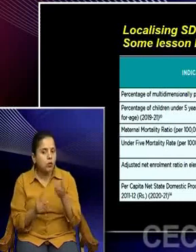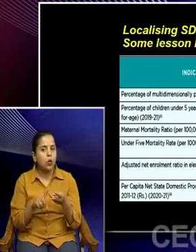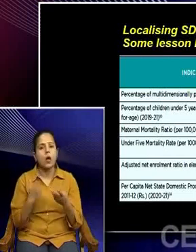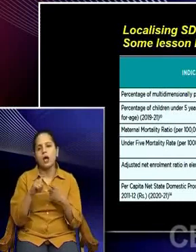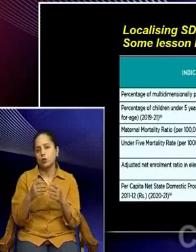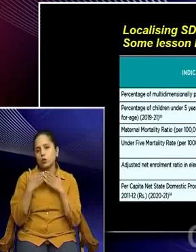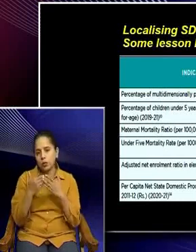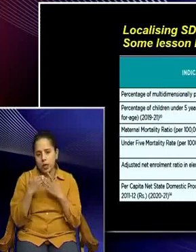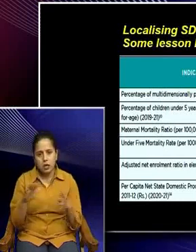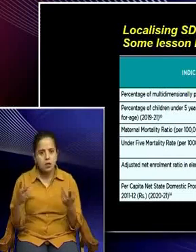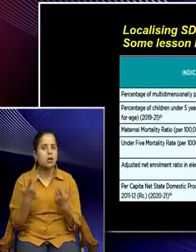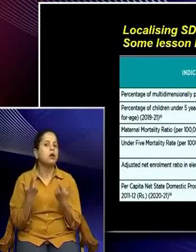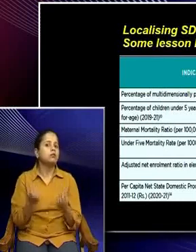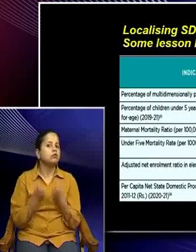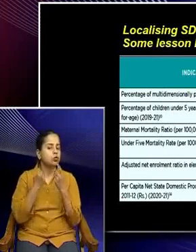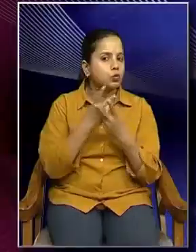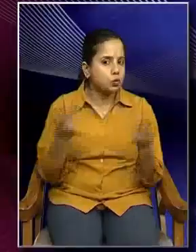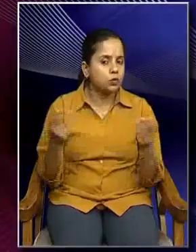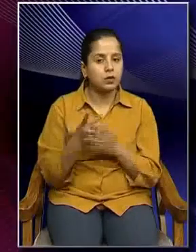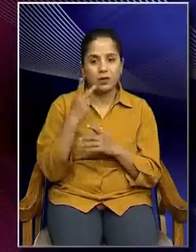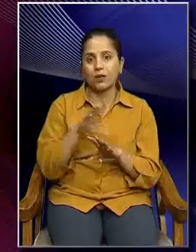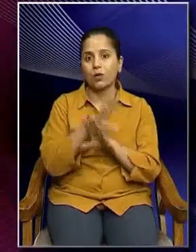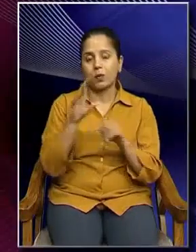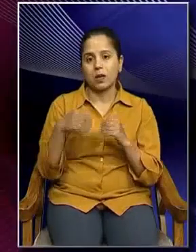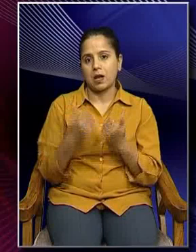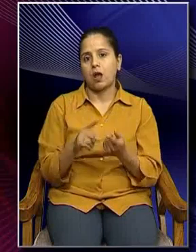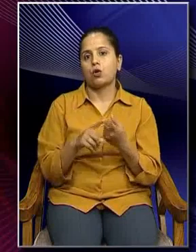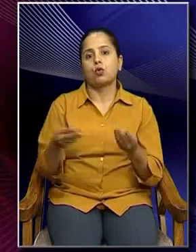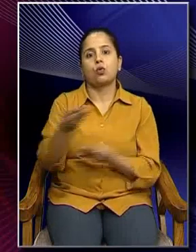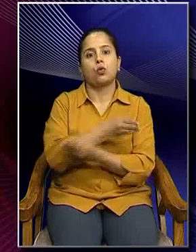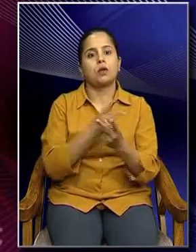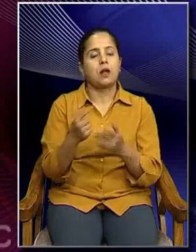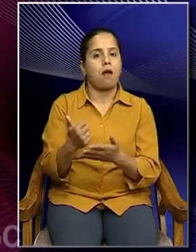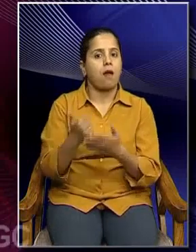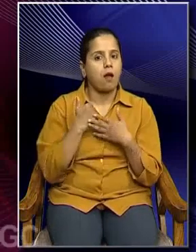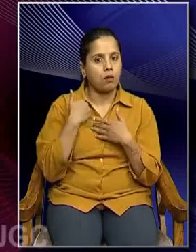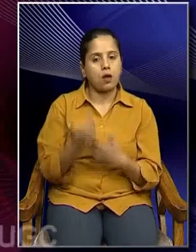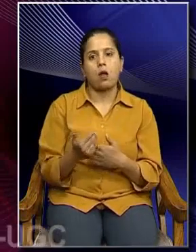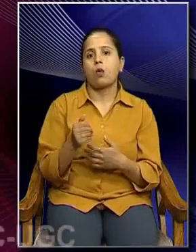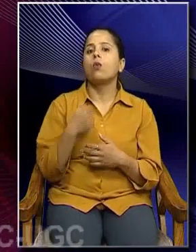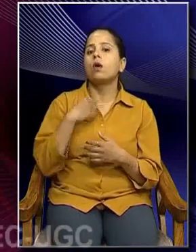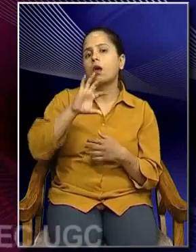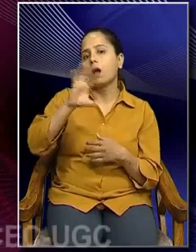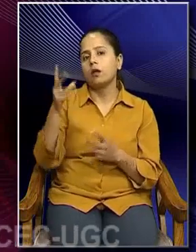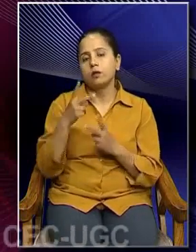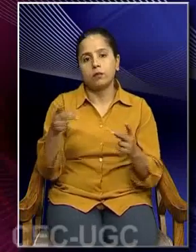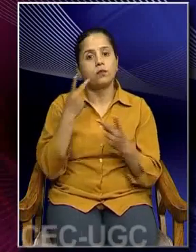education or skill building. So in this way, these robust data ecosystems will help our nation and